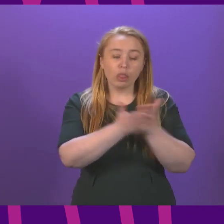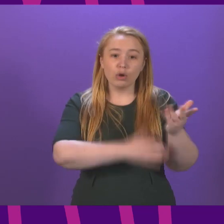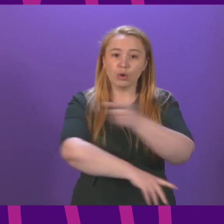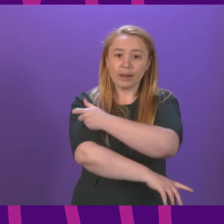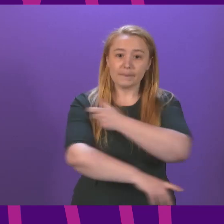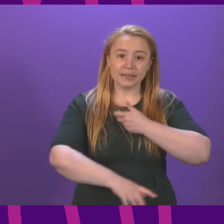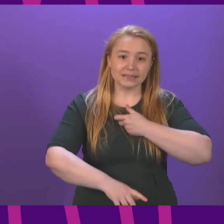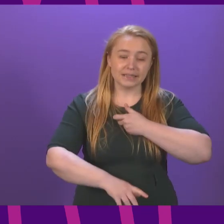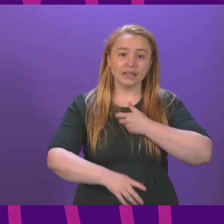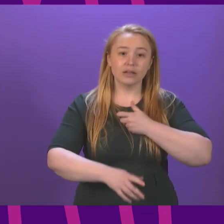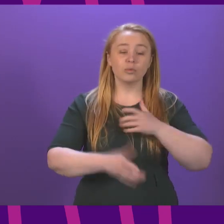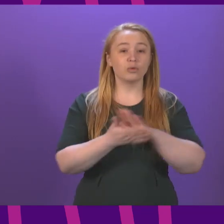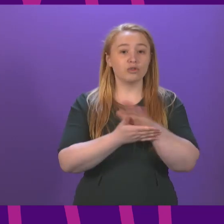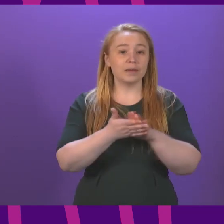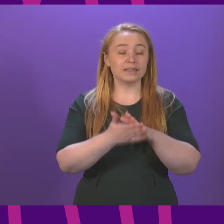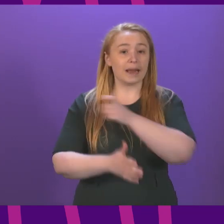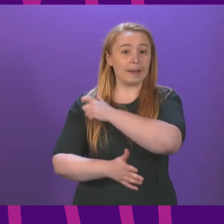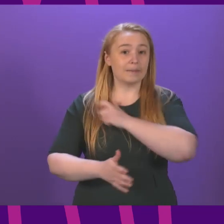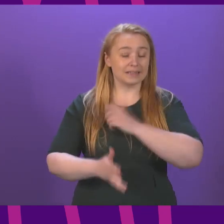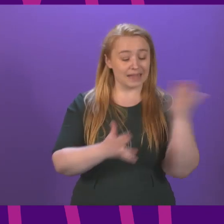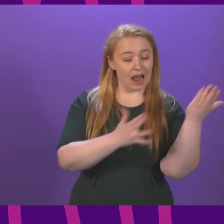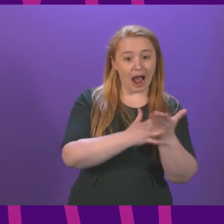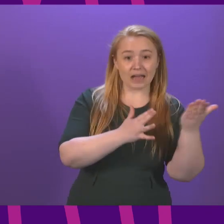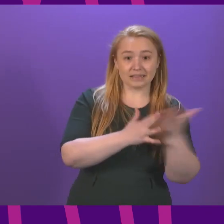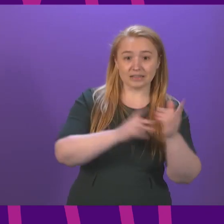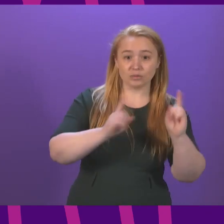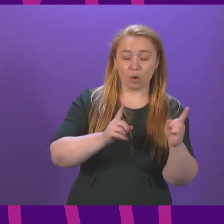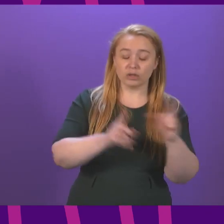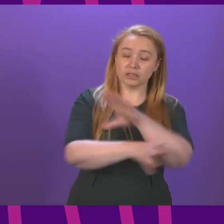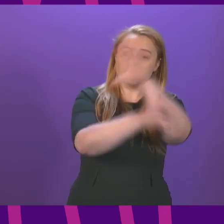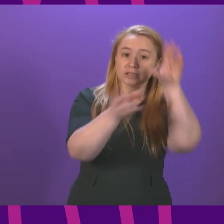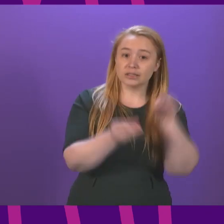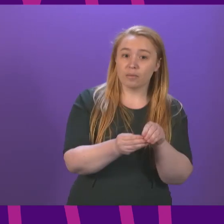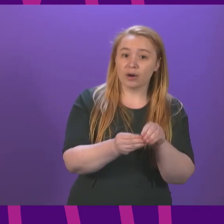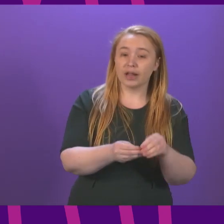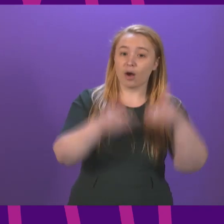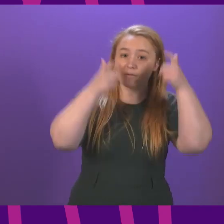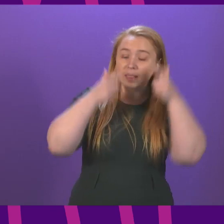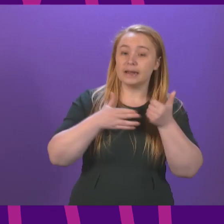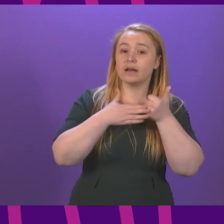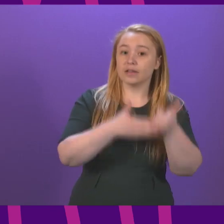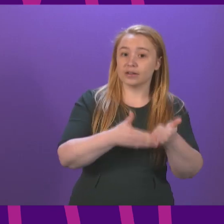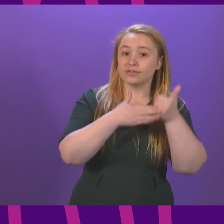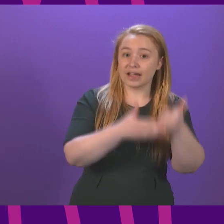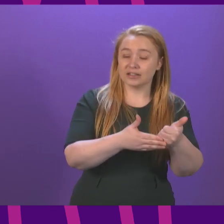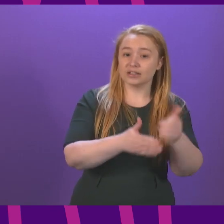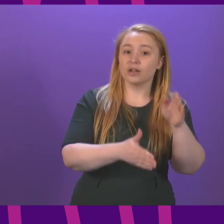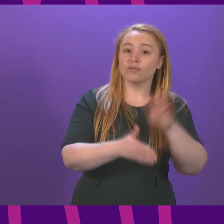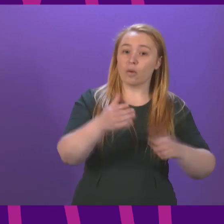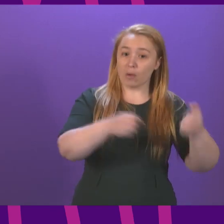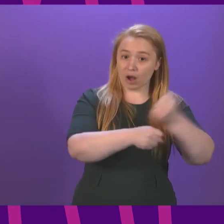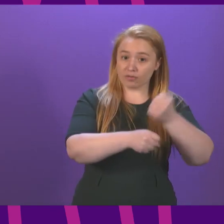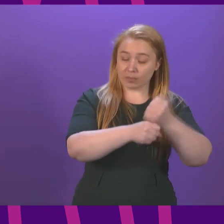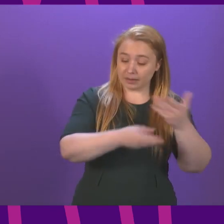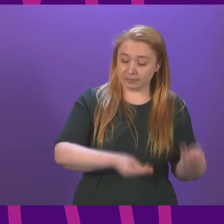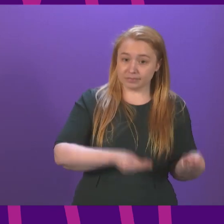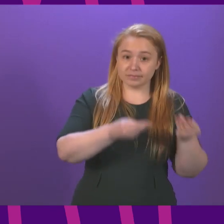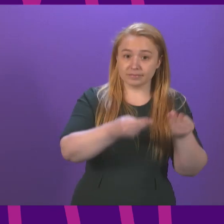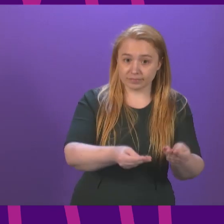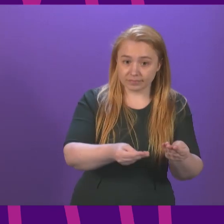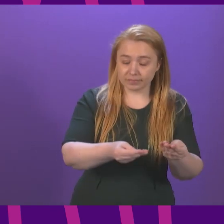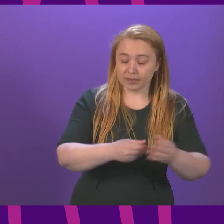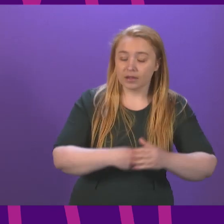led to the committee having access to summaries of the legal advice that the Government had had and earlier this week that